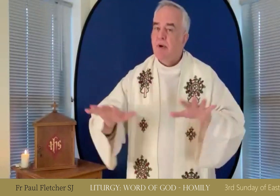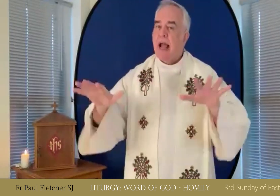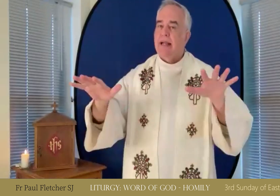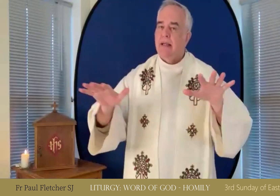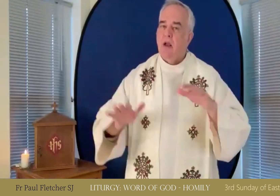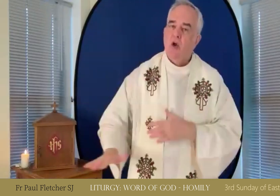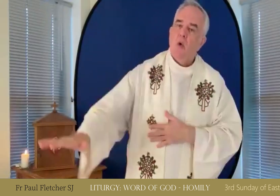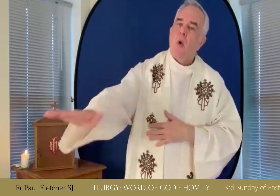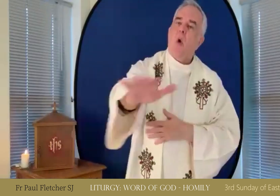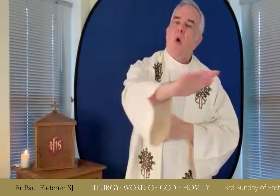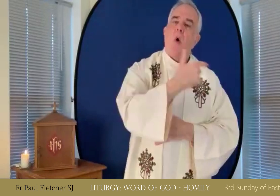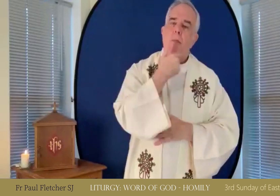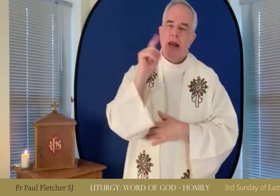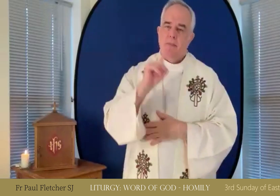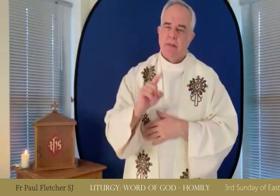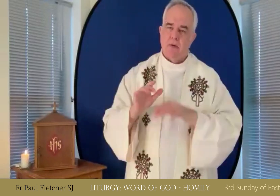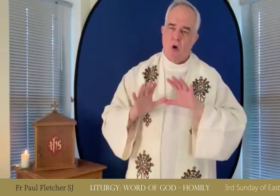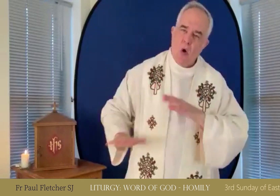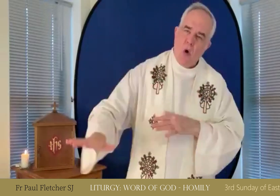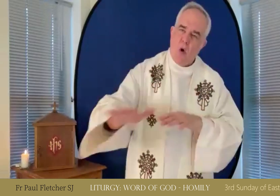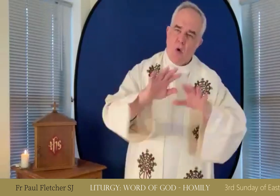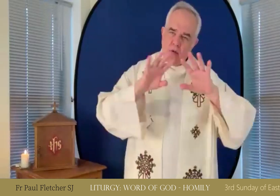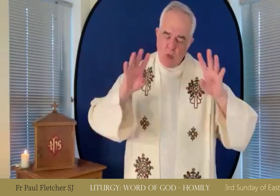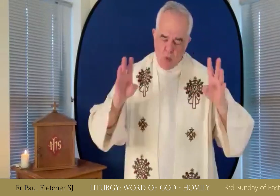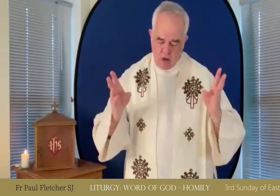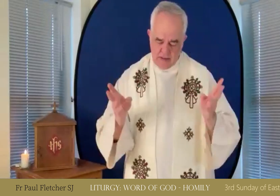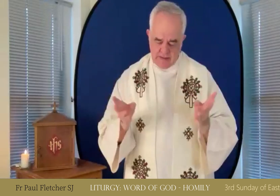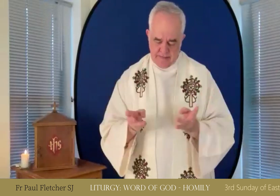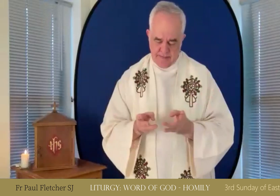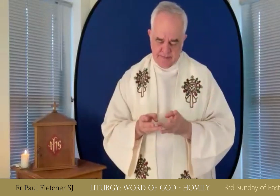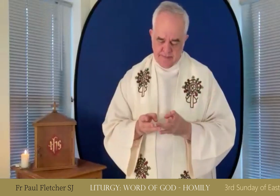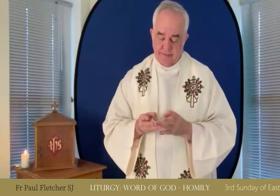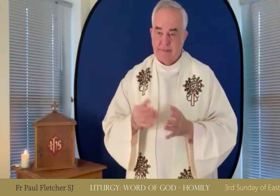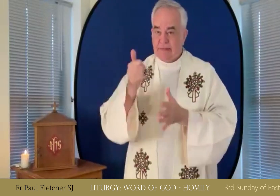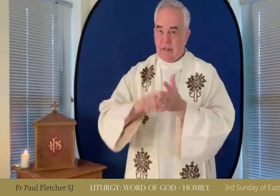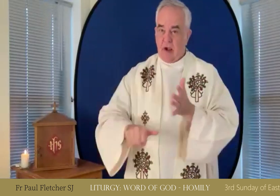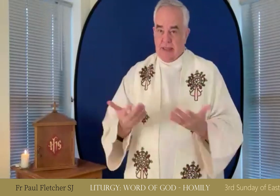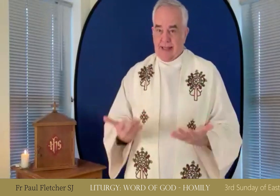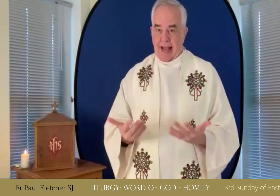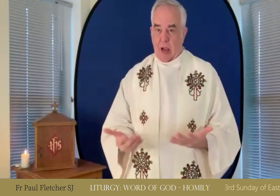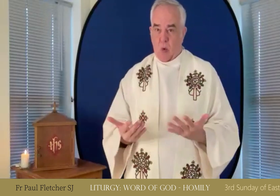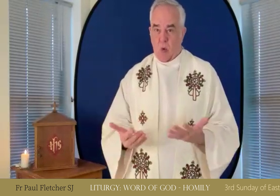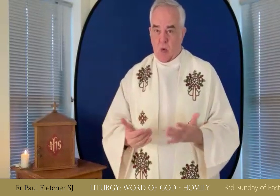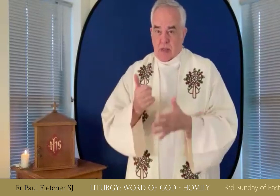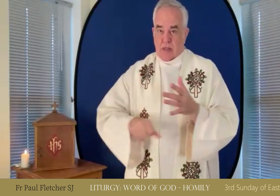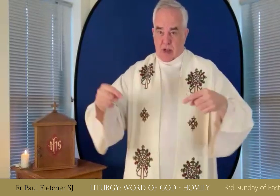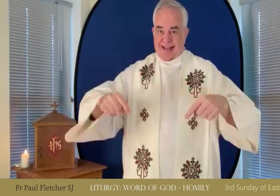spread to all people all over the world. Starting now, starting